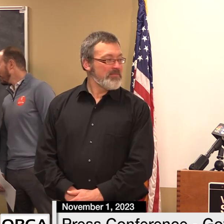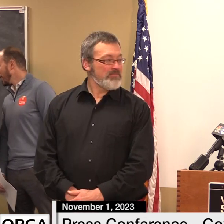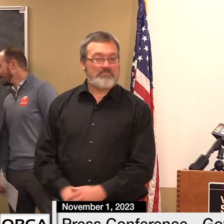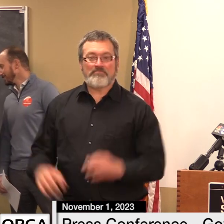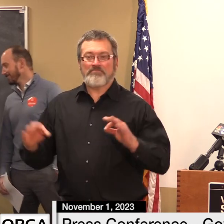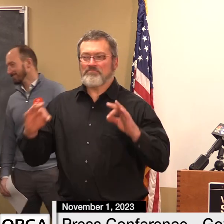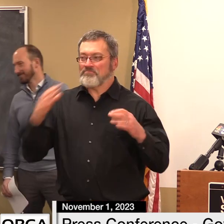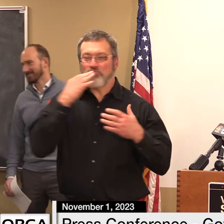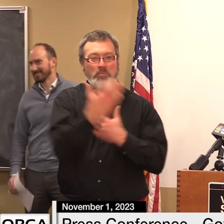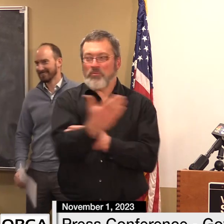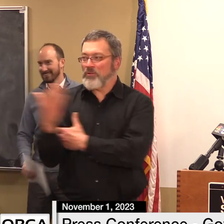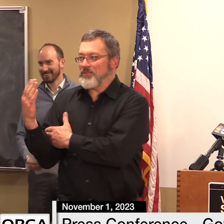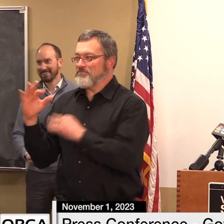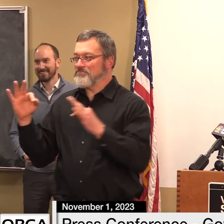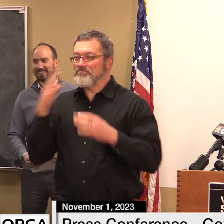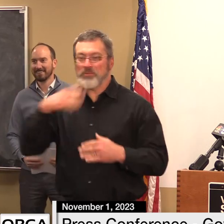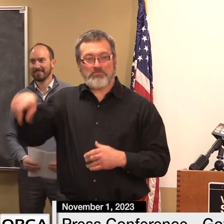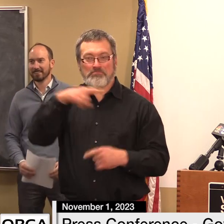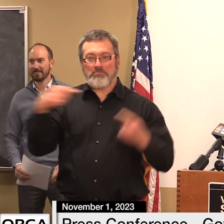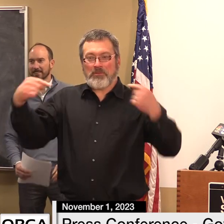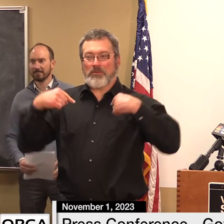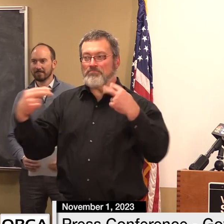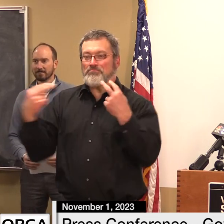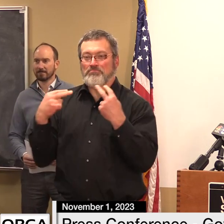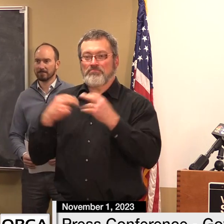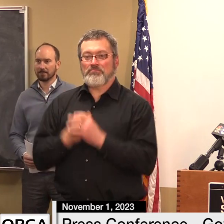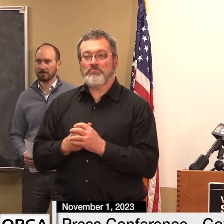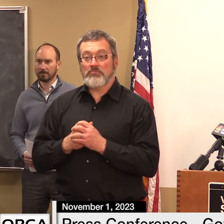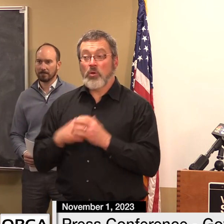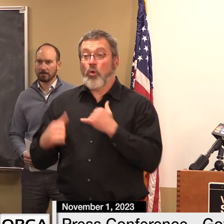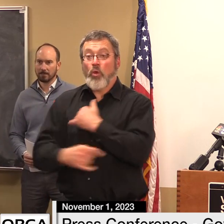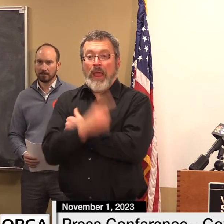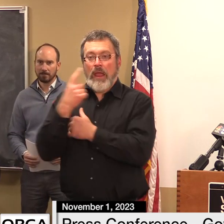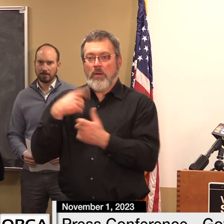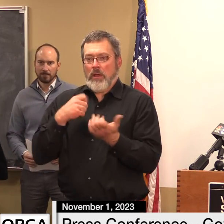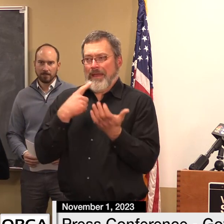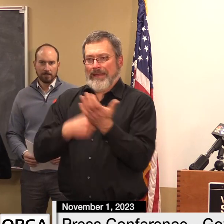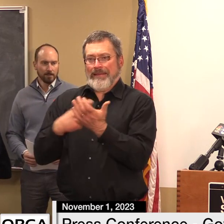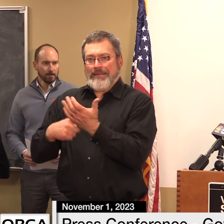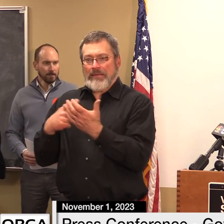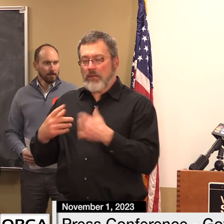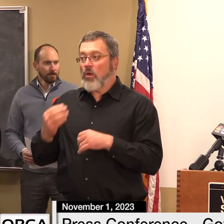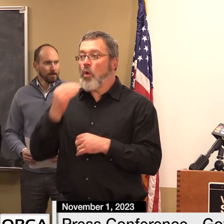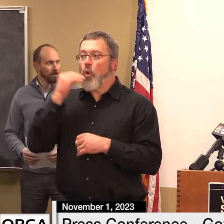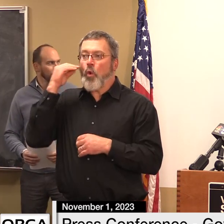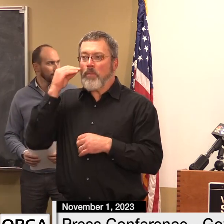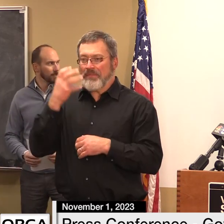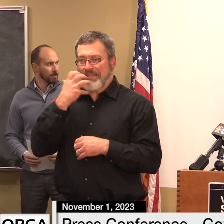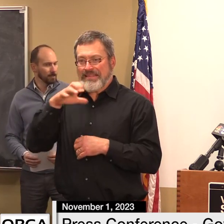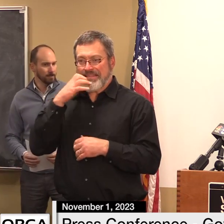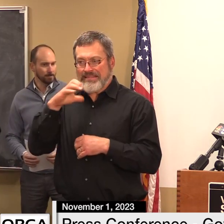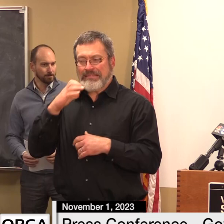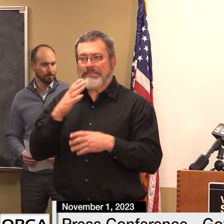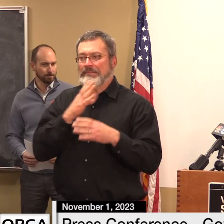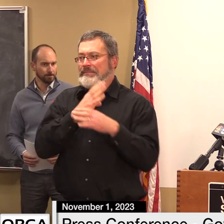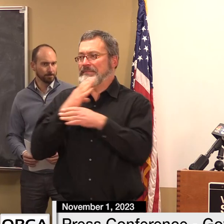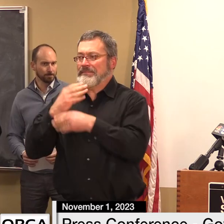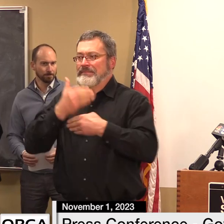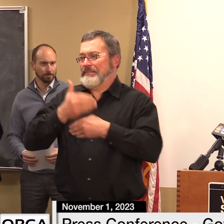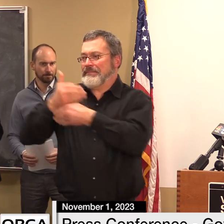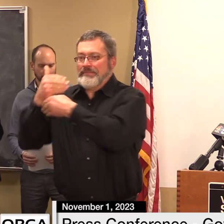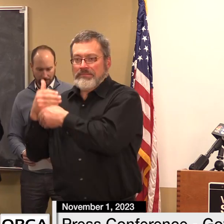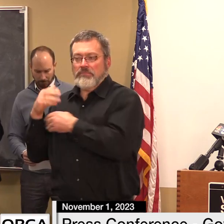Good morning, everyone. Today we're here to talk about home heating, weatherization, and buttoning up Vermont